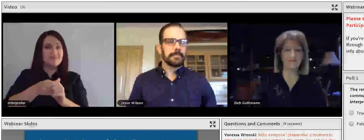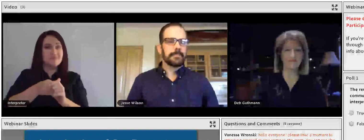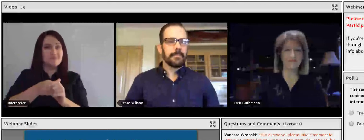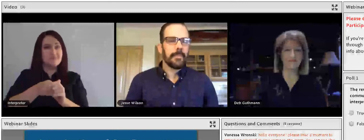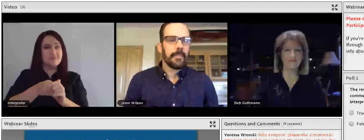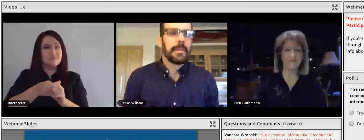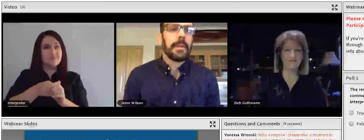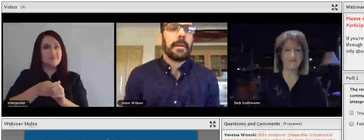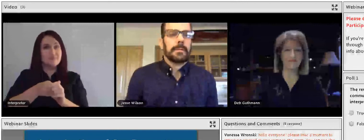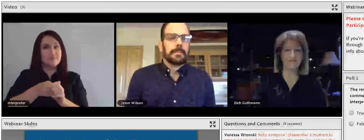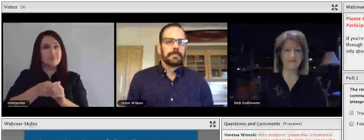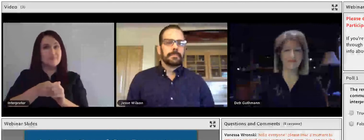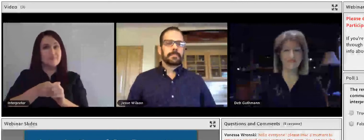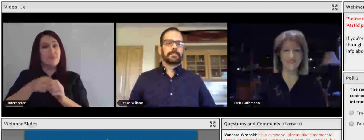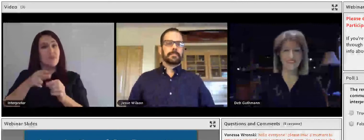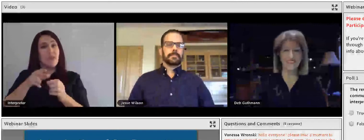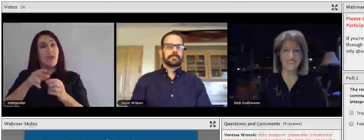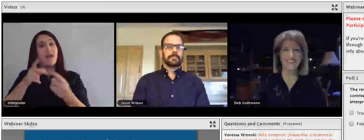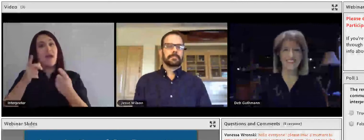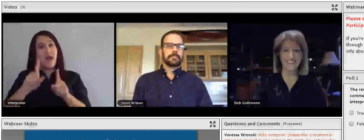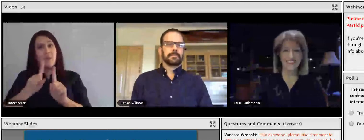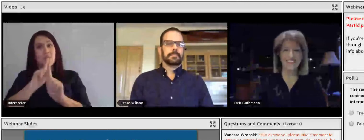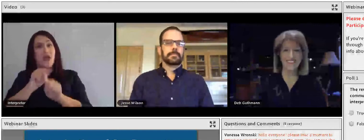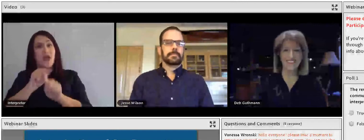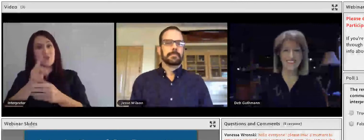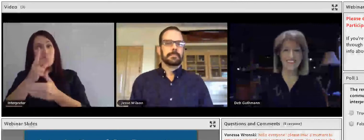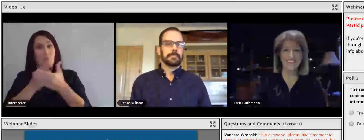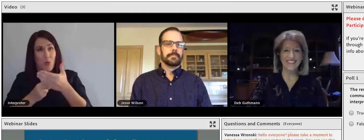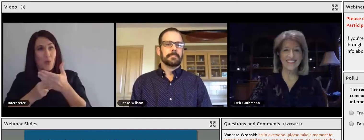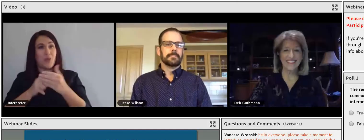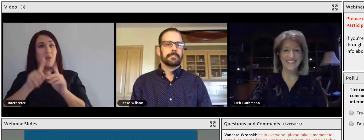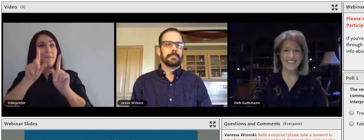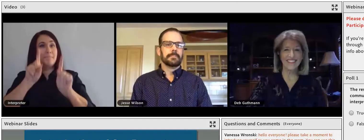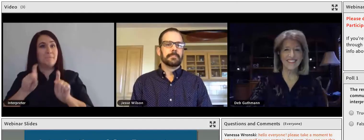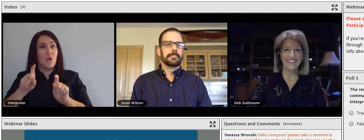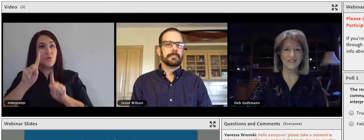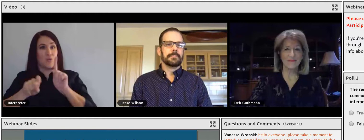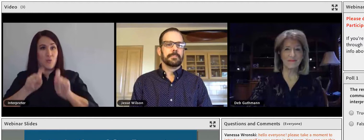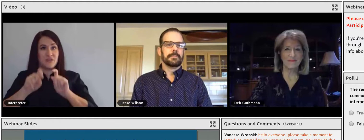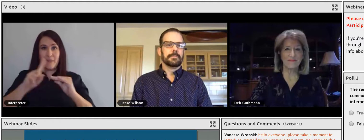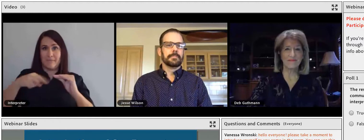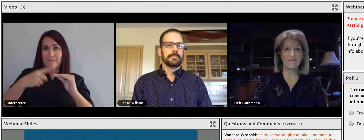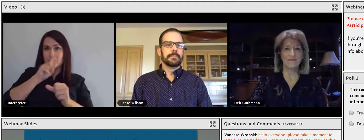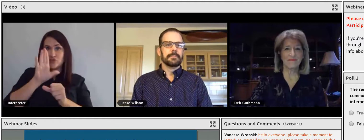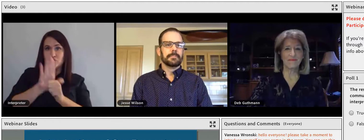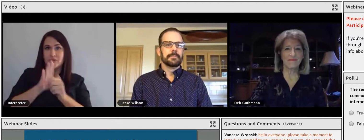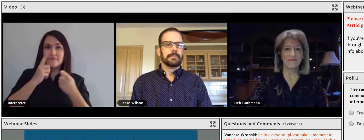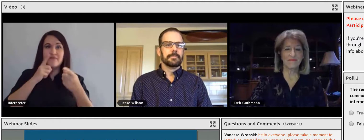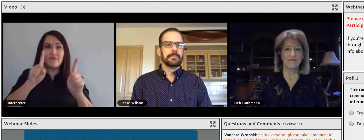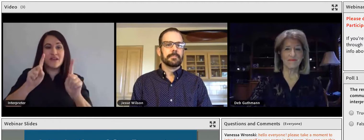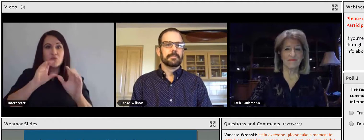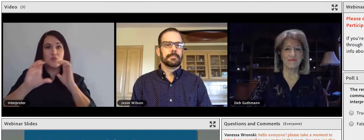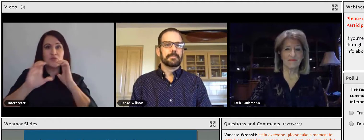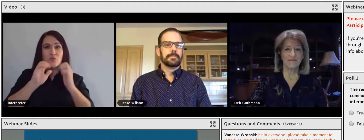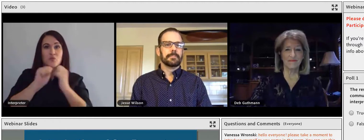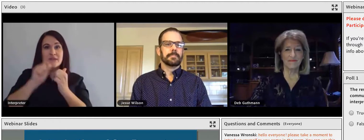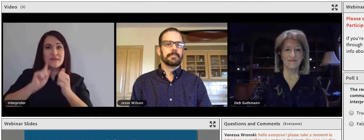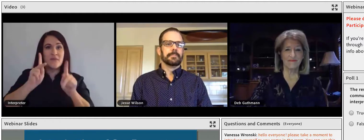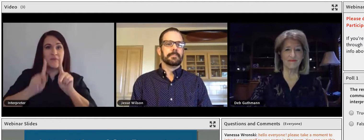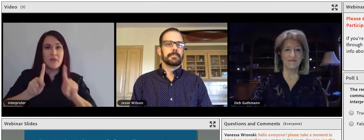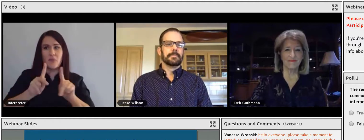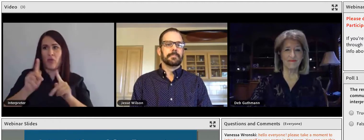were able to answer both of our polling questions, that the responsibility of ensuring effective communication with deaf individuals and the interpreters